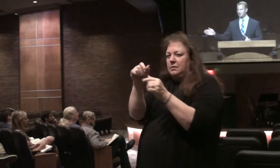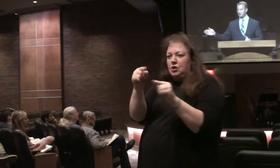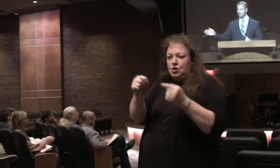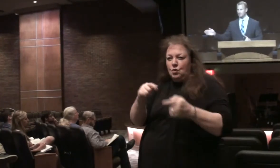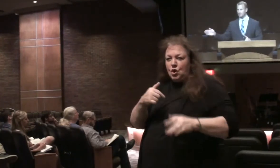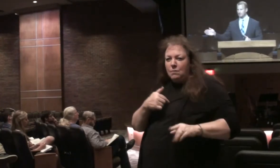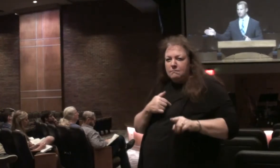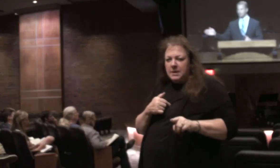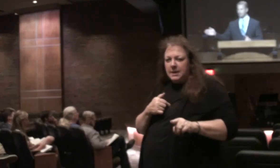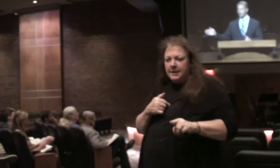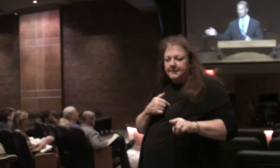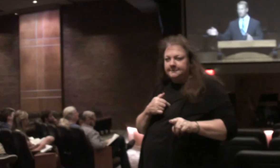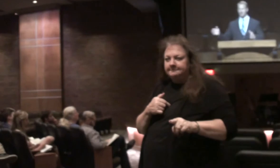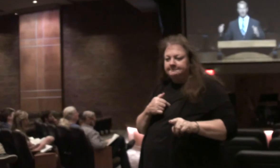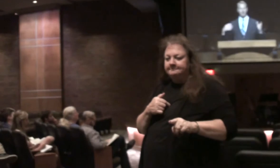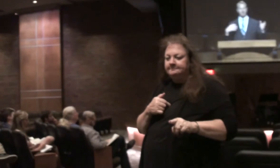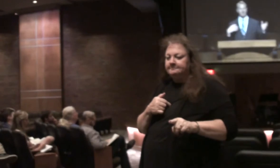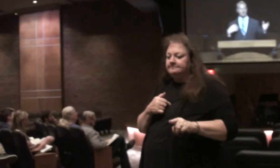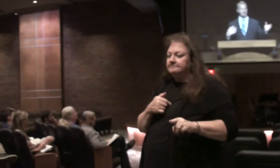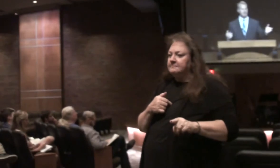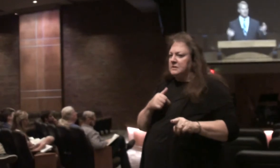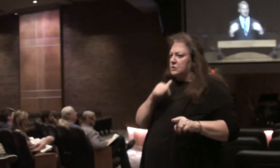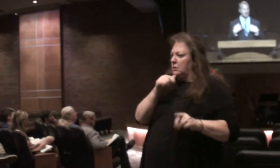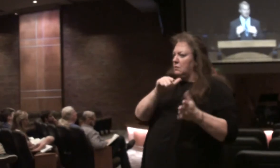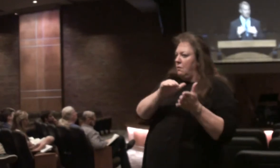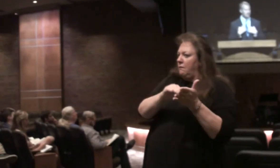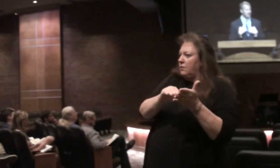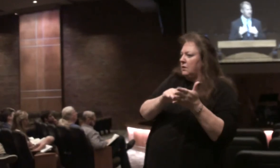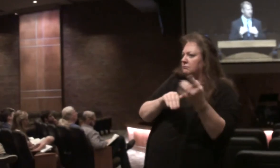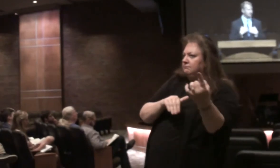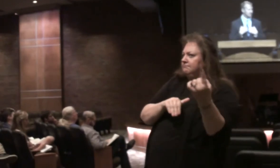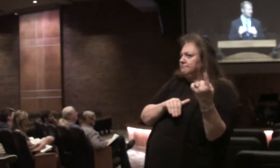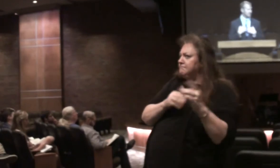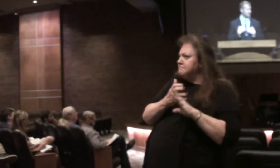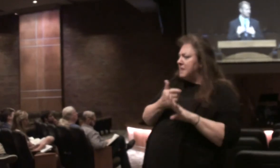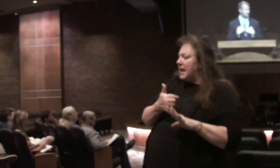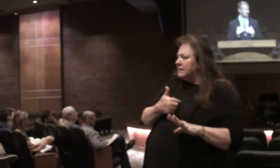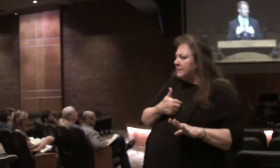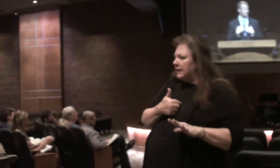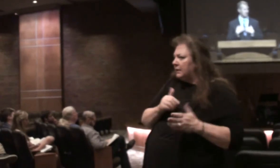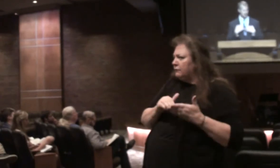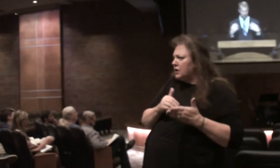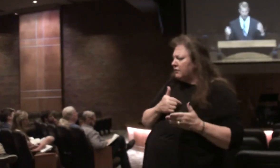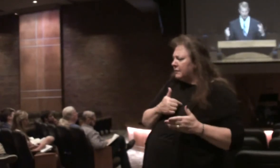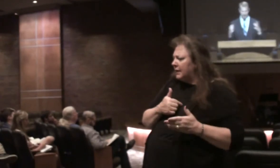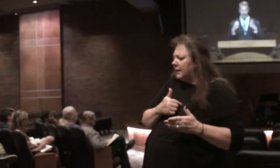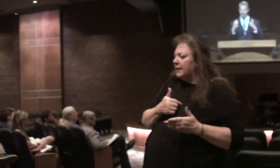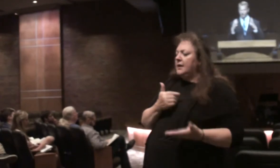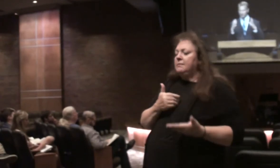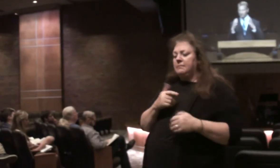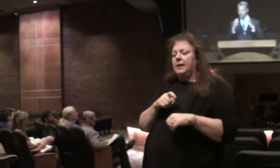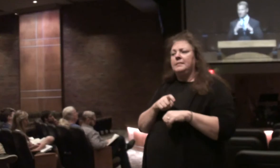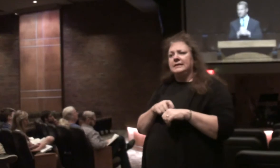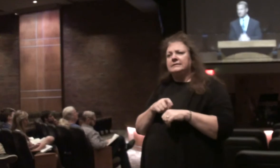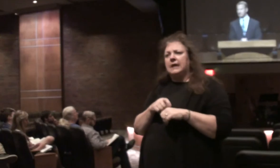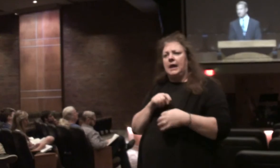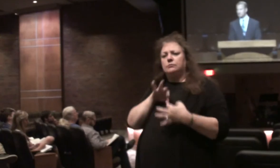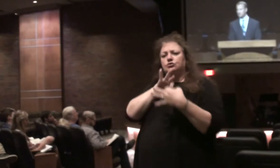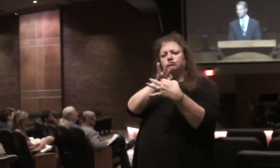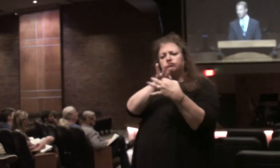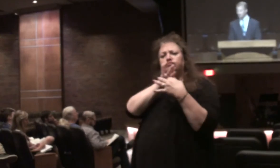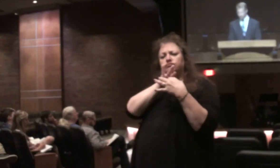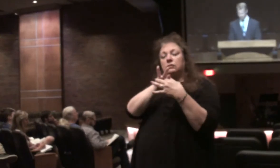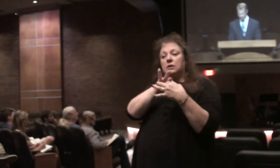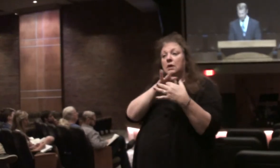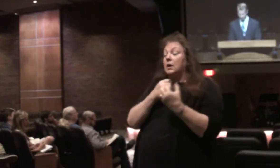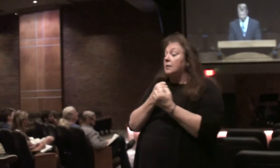anyone, I'm not going to think, I won't forgive until someone comes to me and begs my forgiveness. There might be a time for reconciliation,